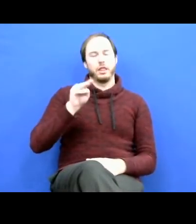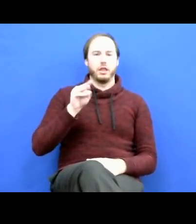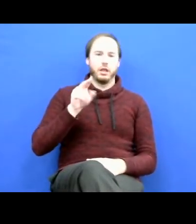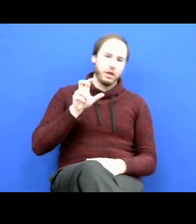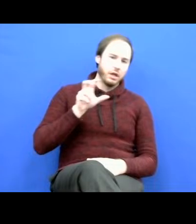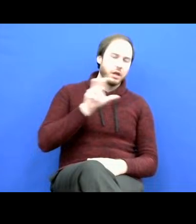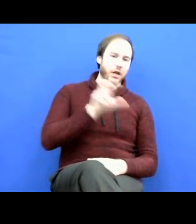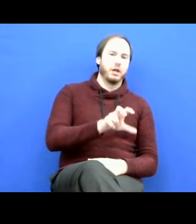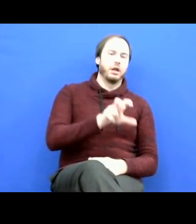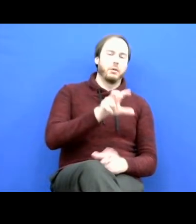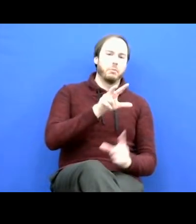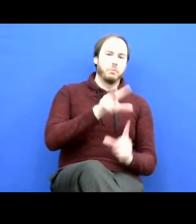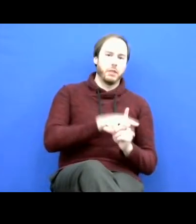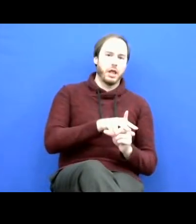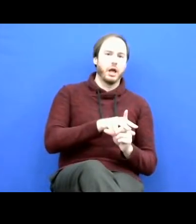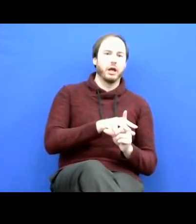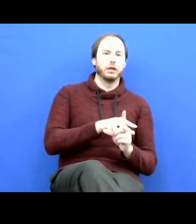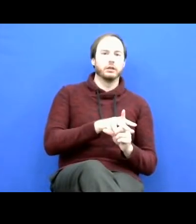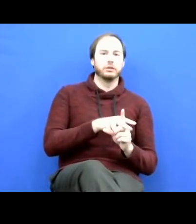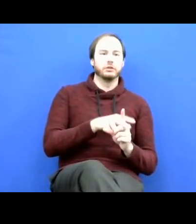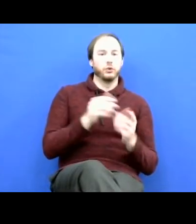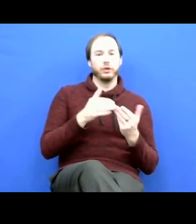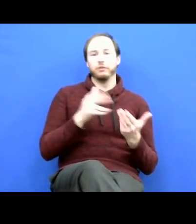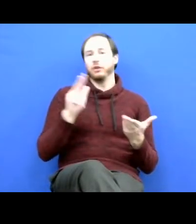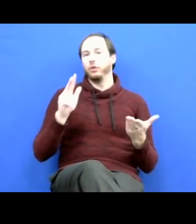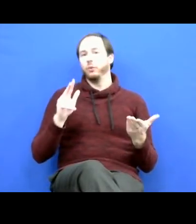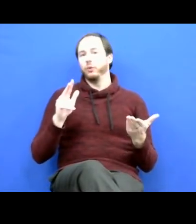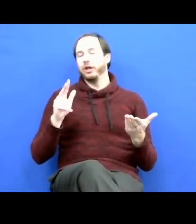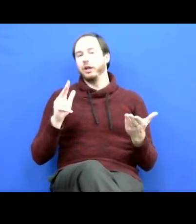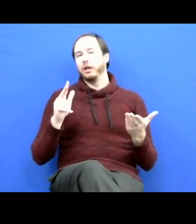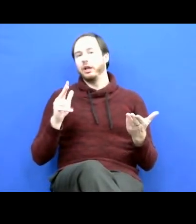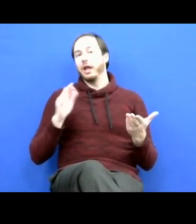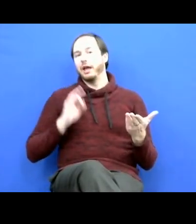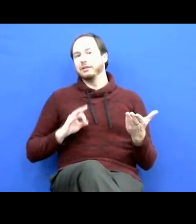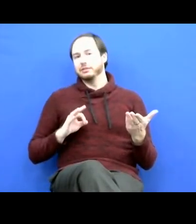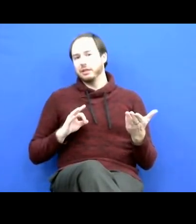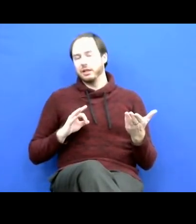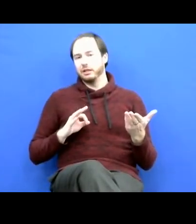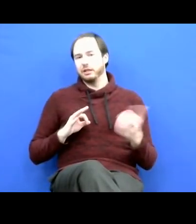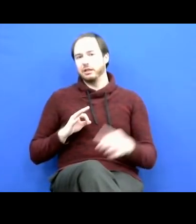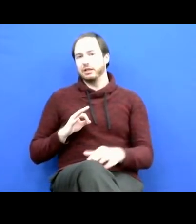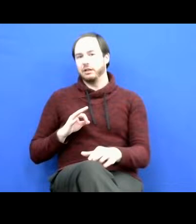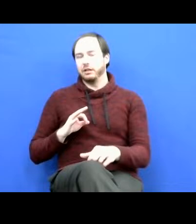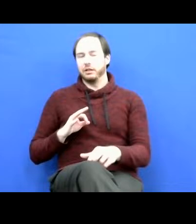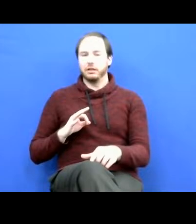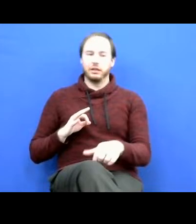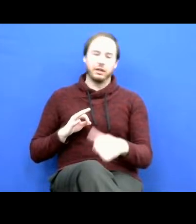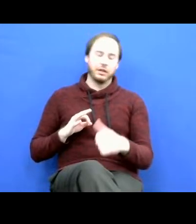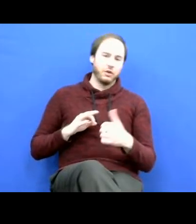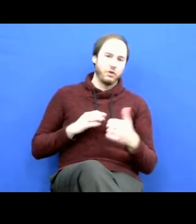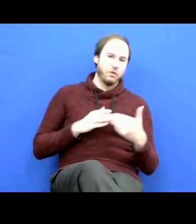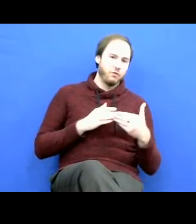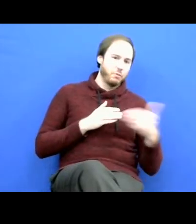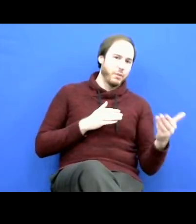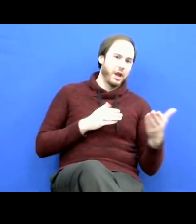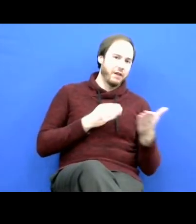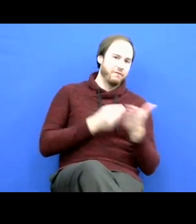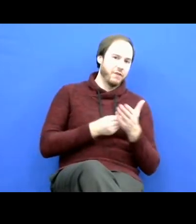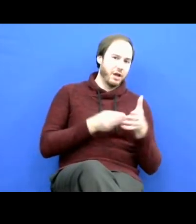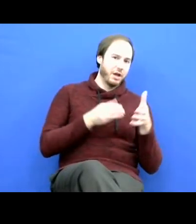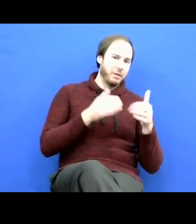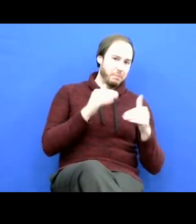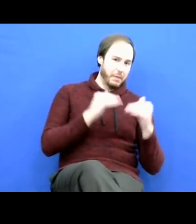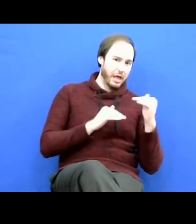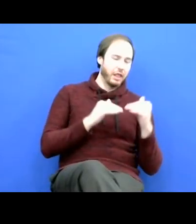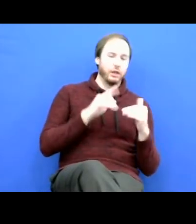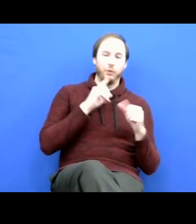fund balance. So even with that 3 million excess, when you take the other fund balance, we're right at the